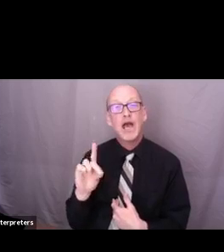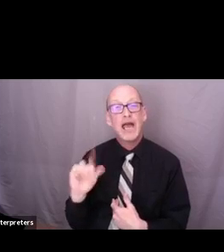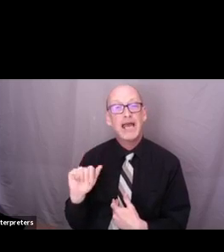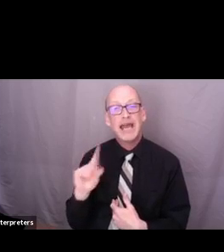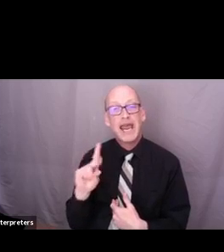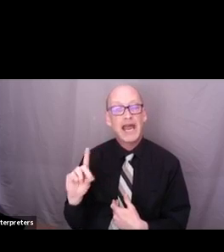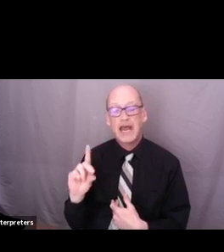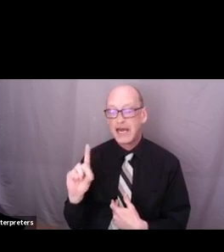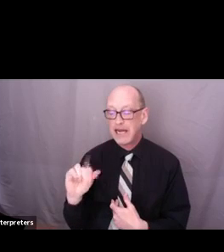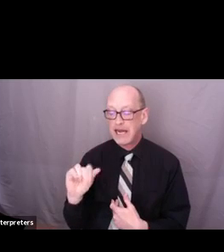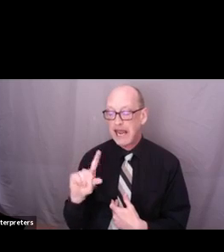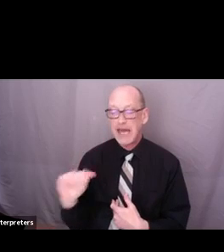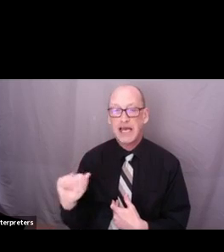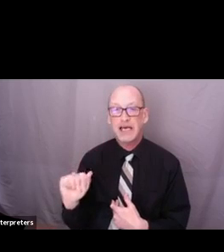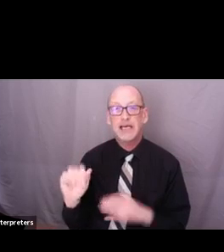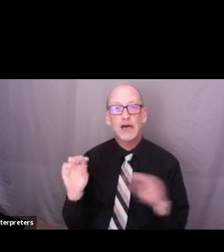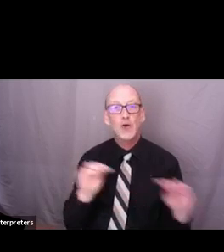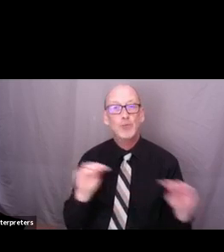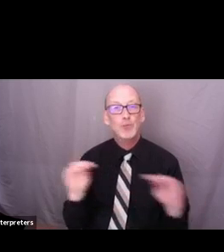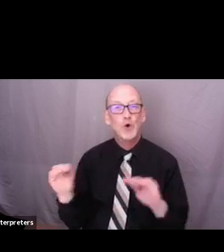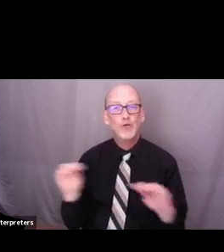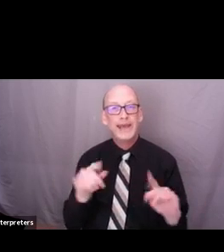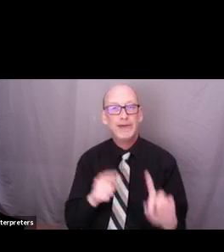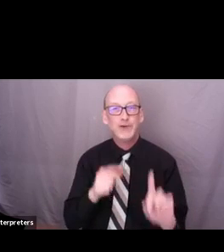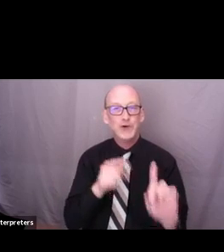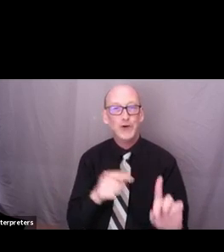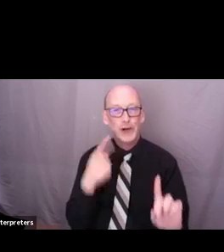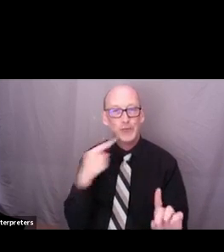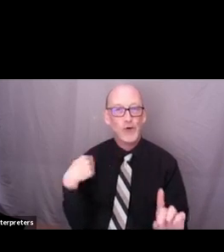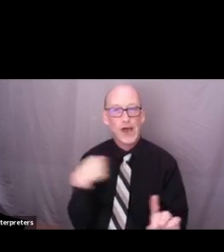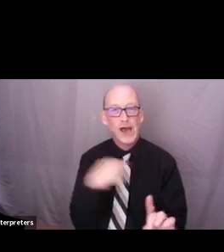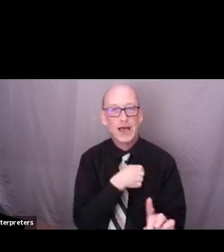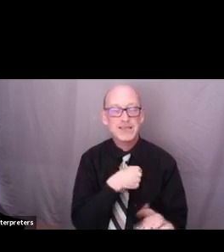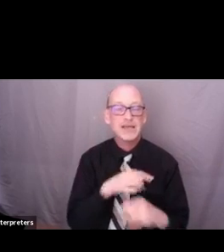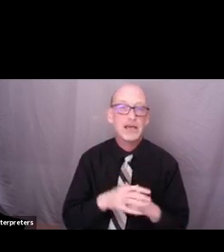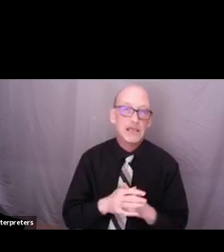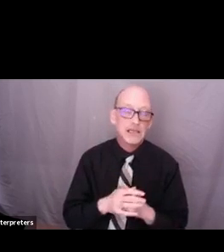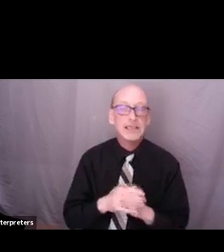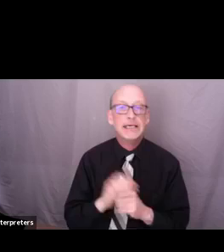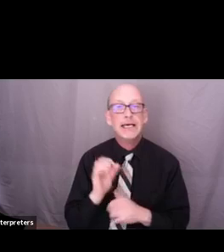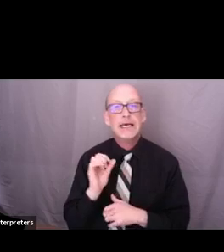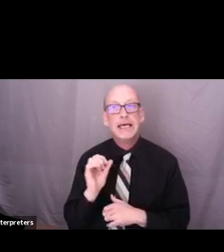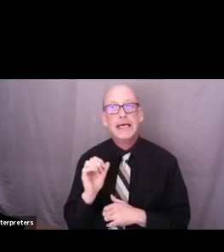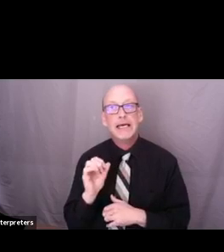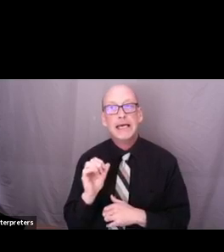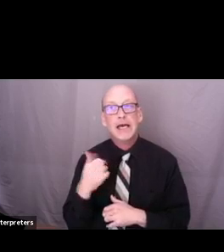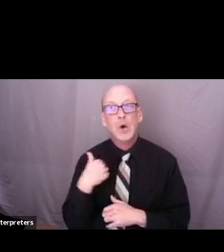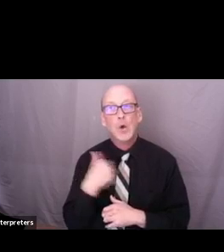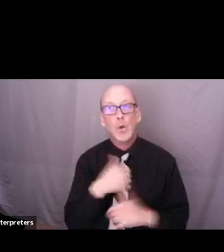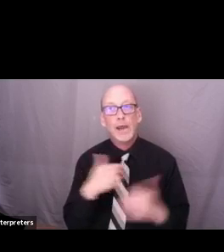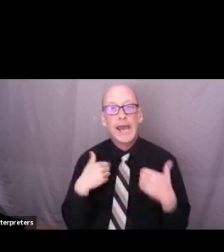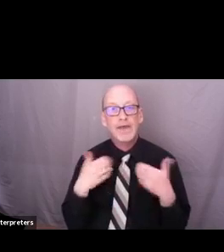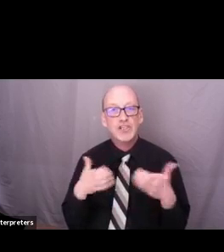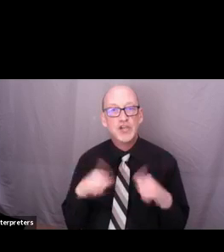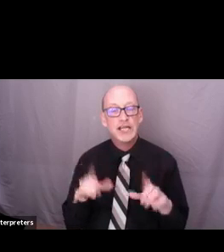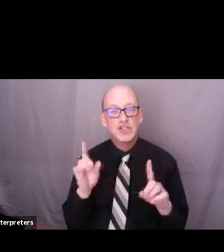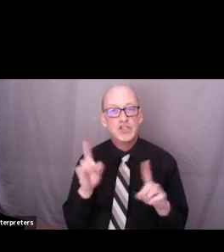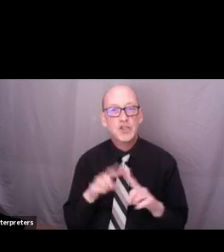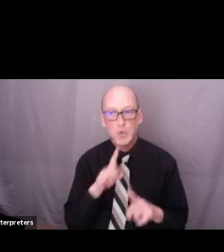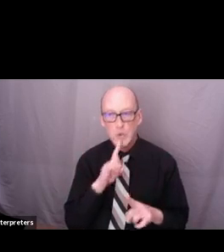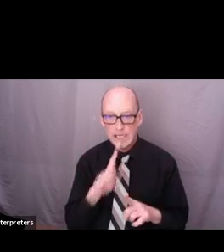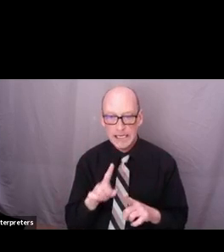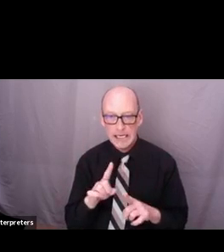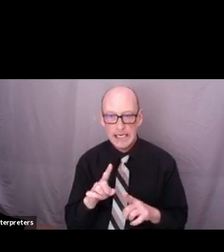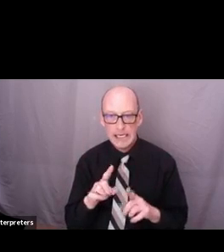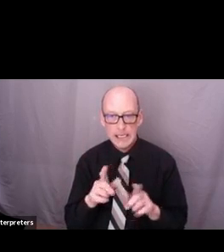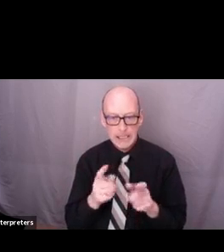until this all really begins to, if you would, calm down a little bit, and we have a chance to really piece out the